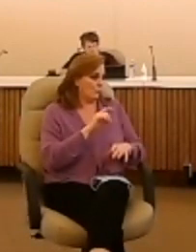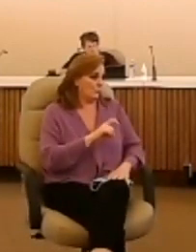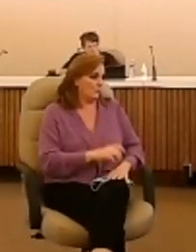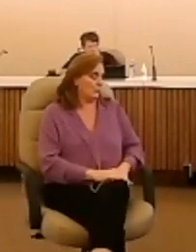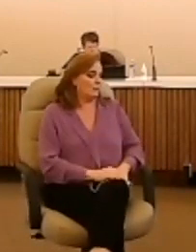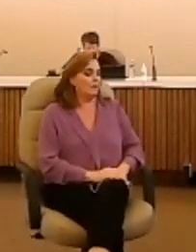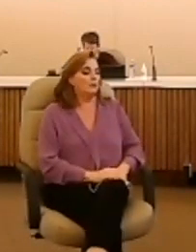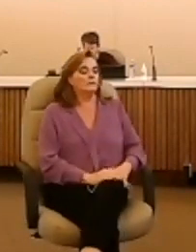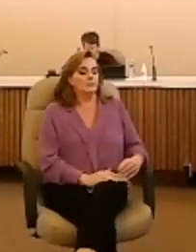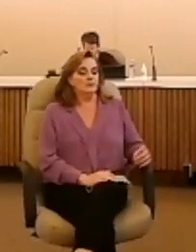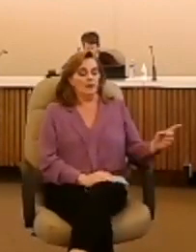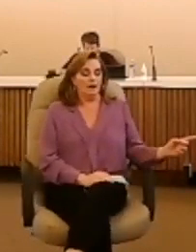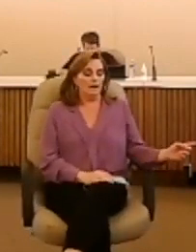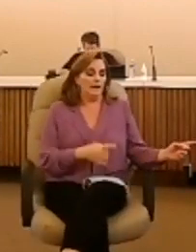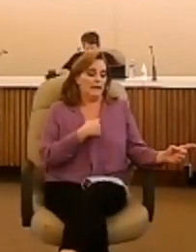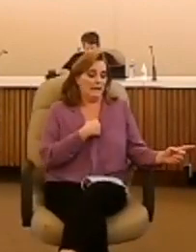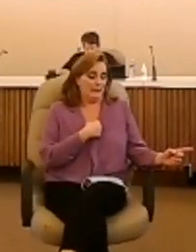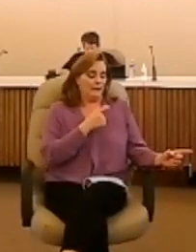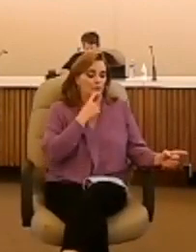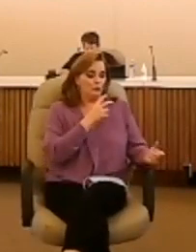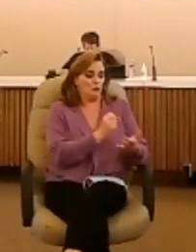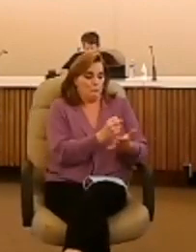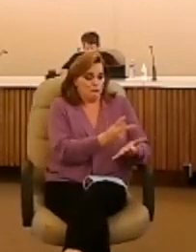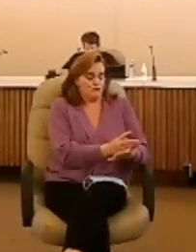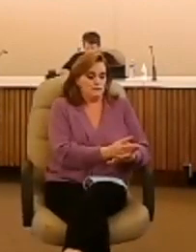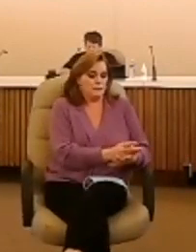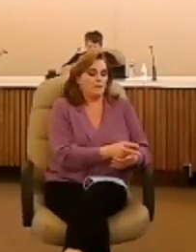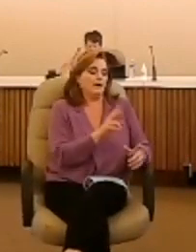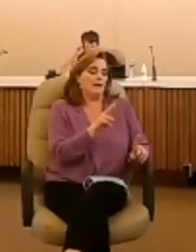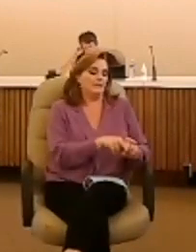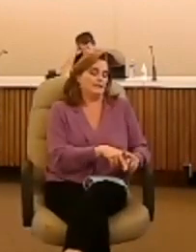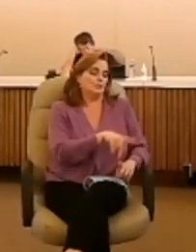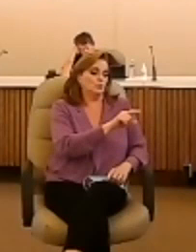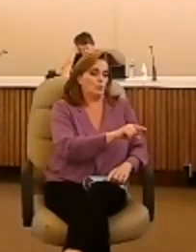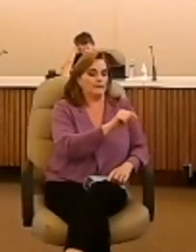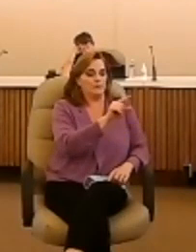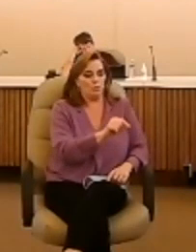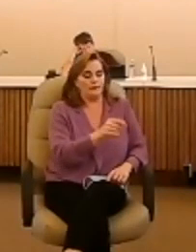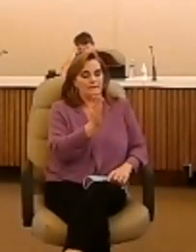Mr. Supervisor, I move to approve application 2020-020,